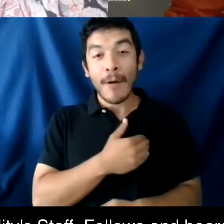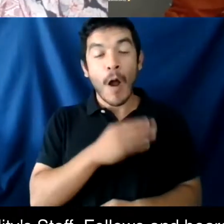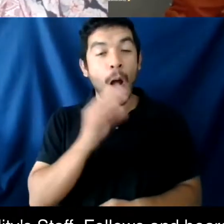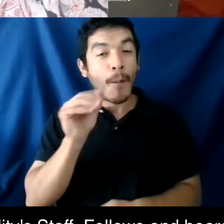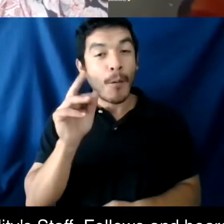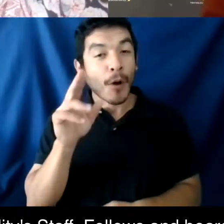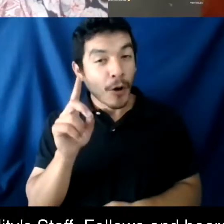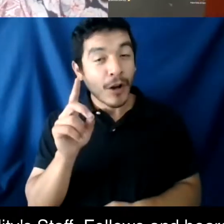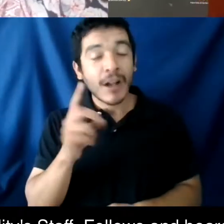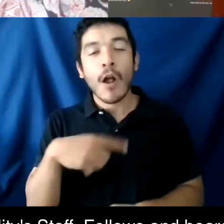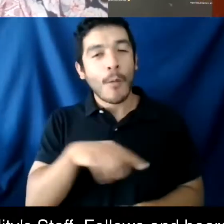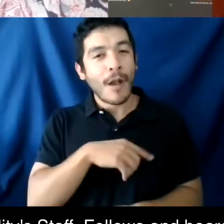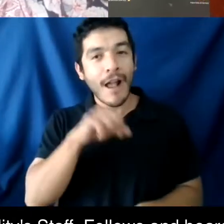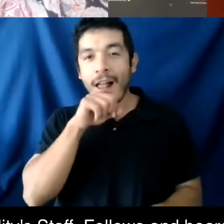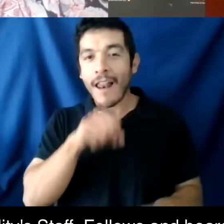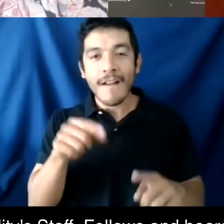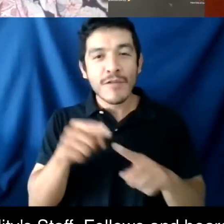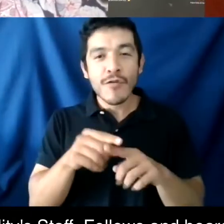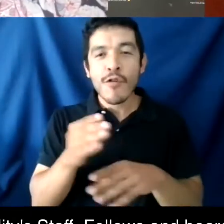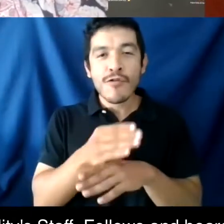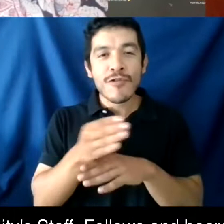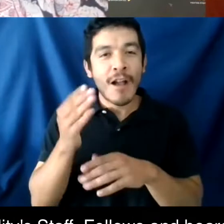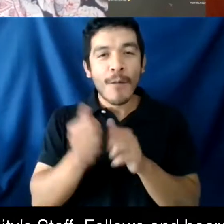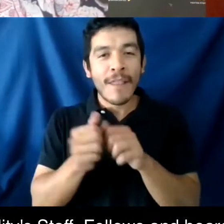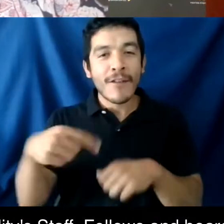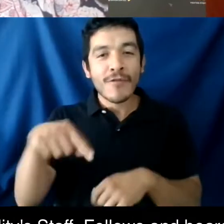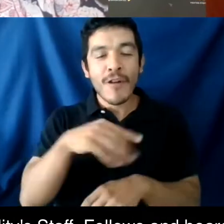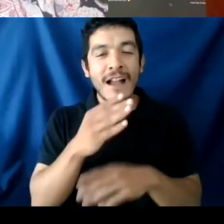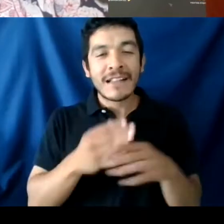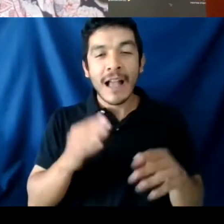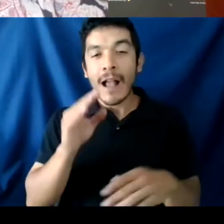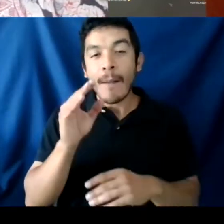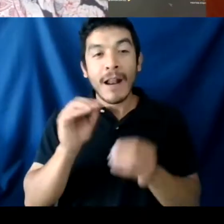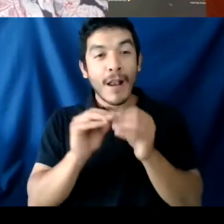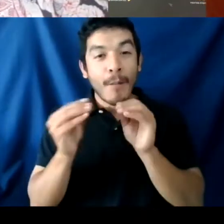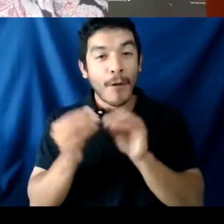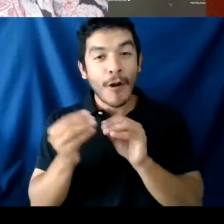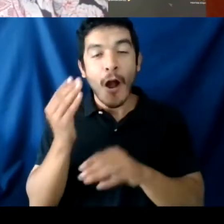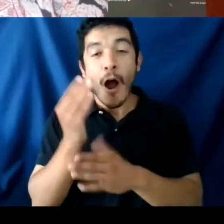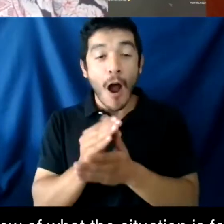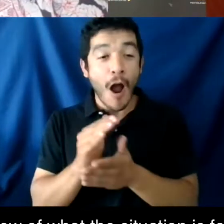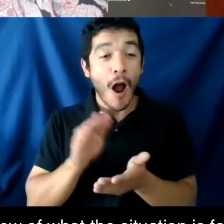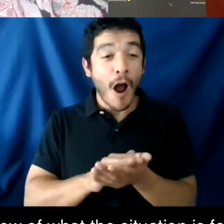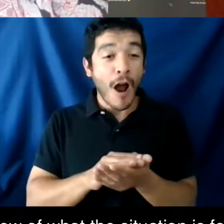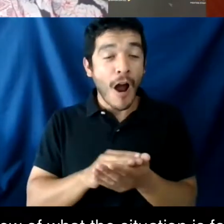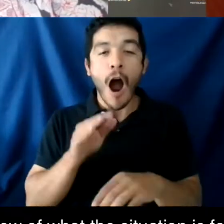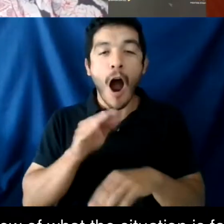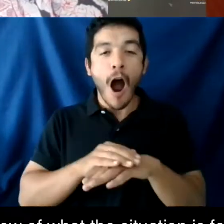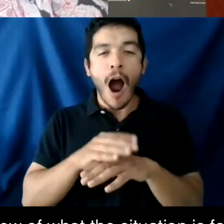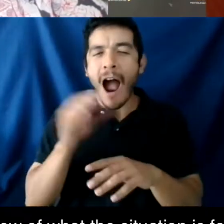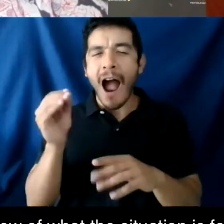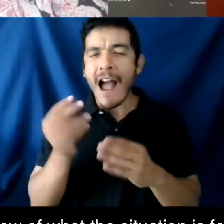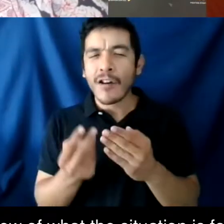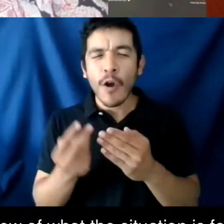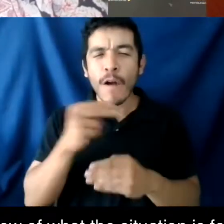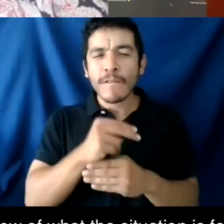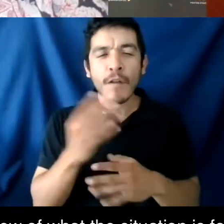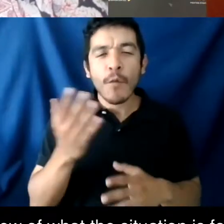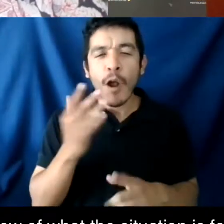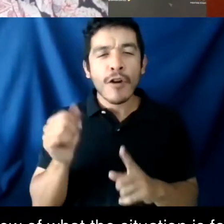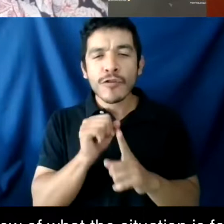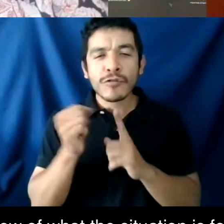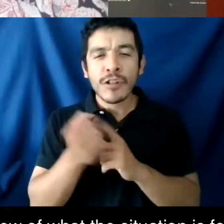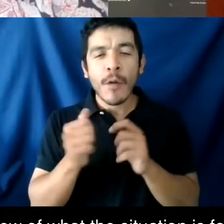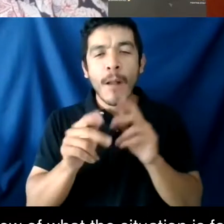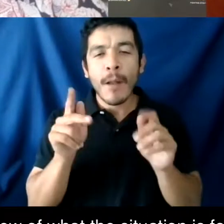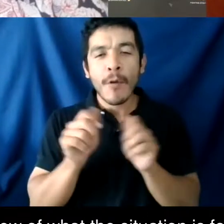love to share with you some stats on um, an overview of what the situation is for people